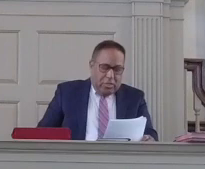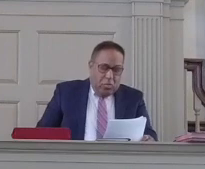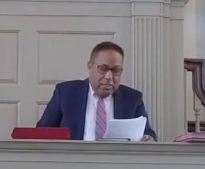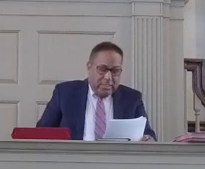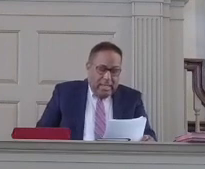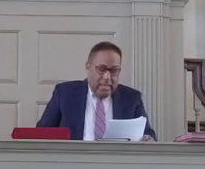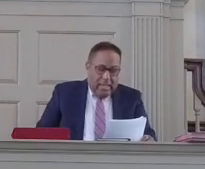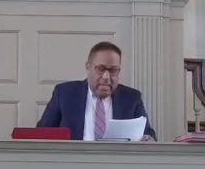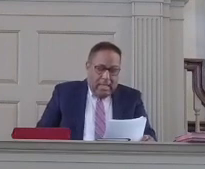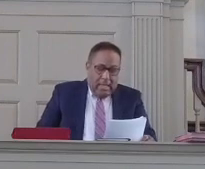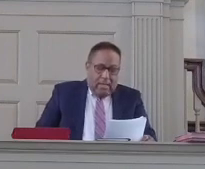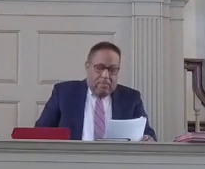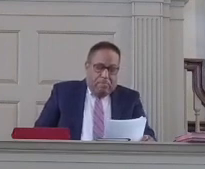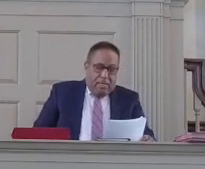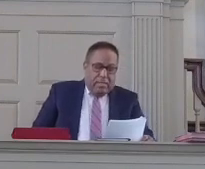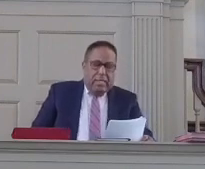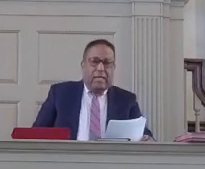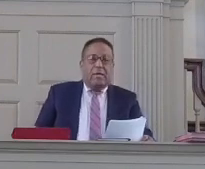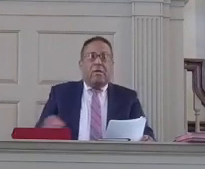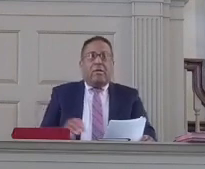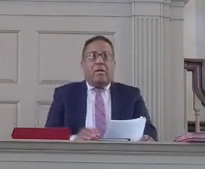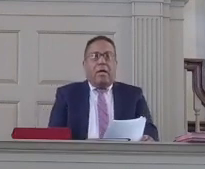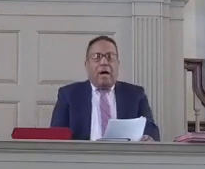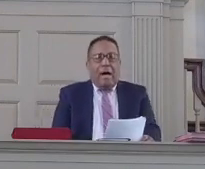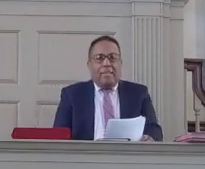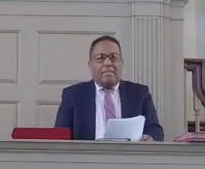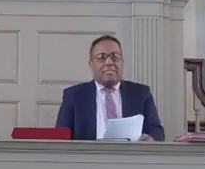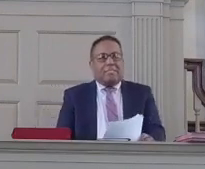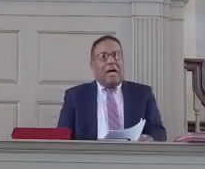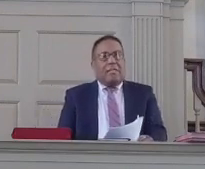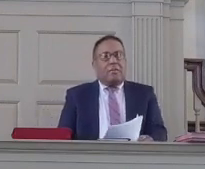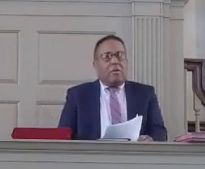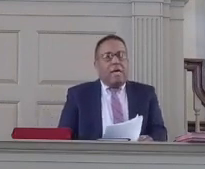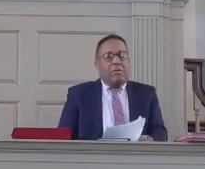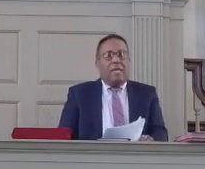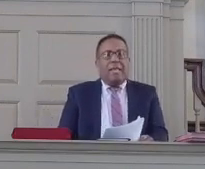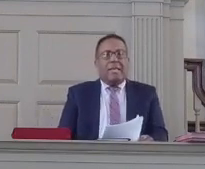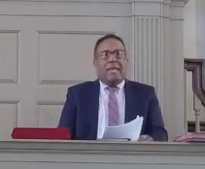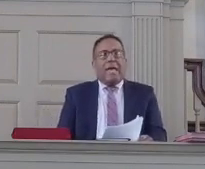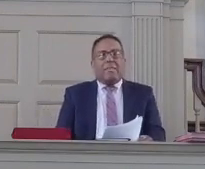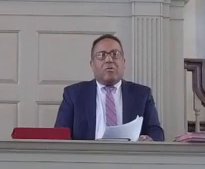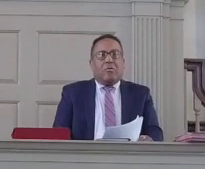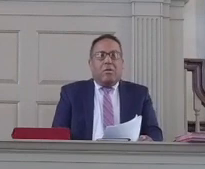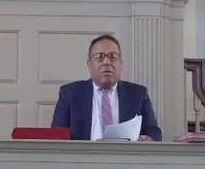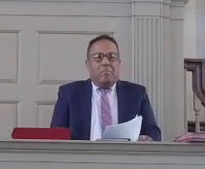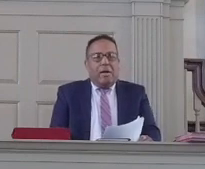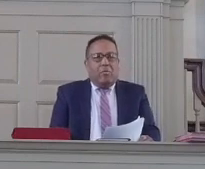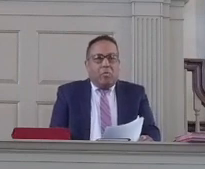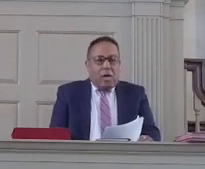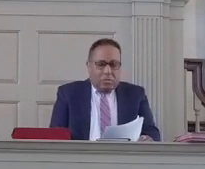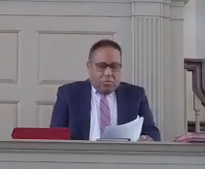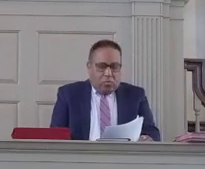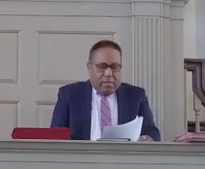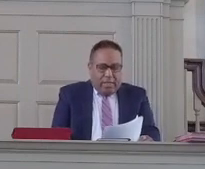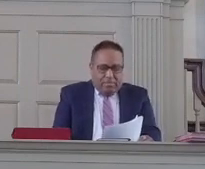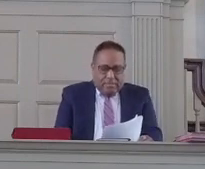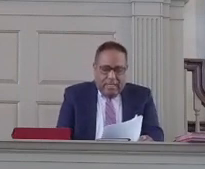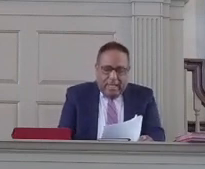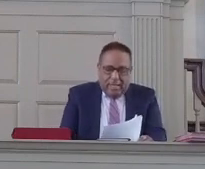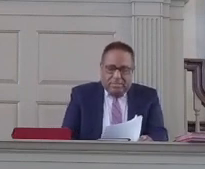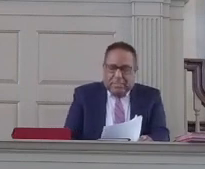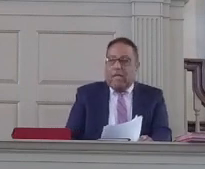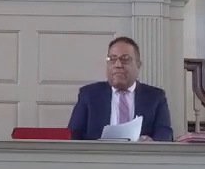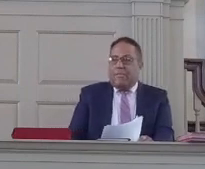Churches USA, built here on this solid ground and gathered by Roger